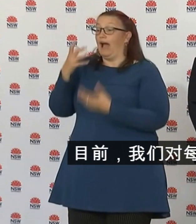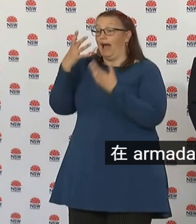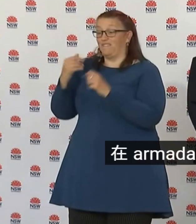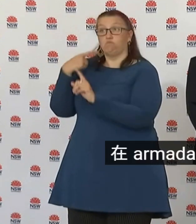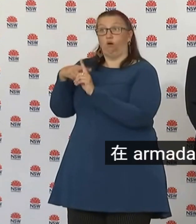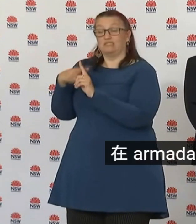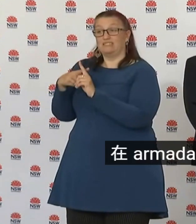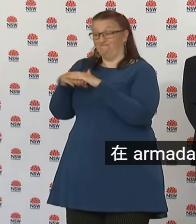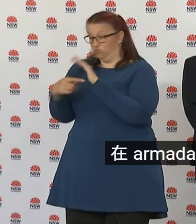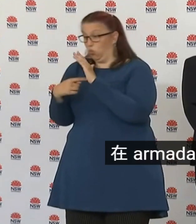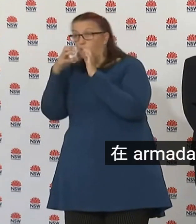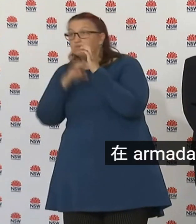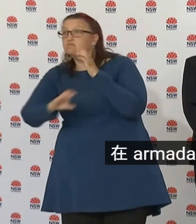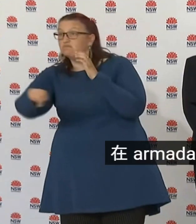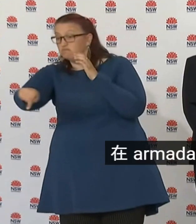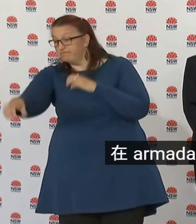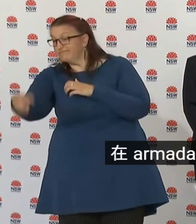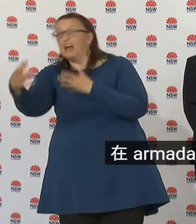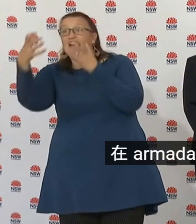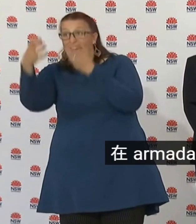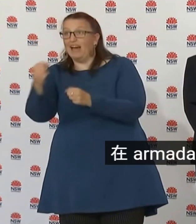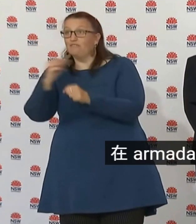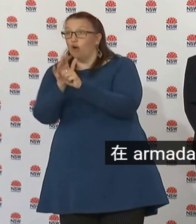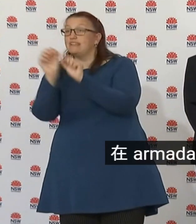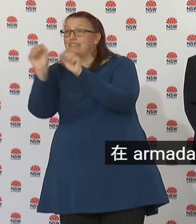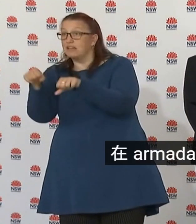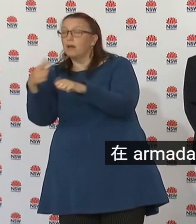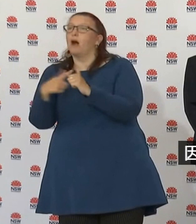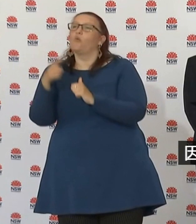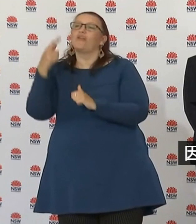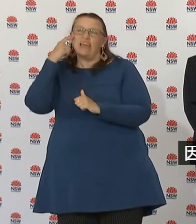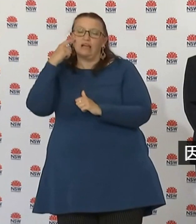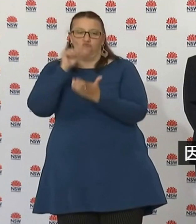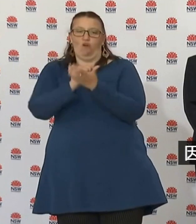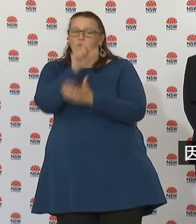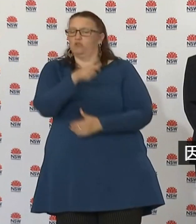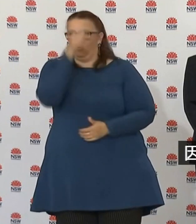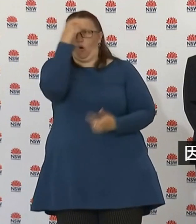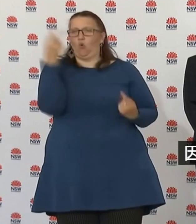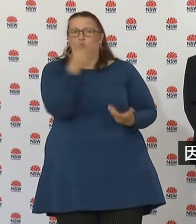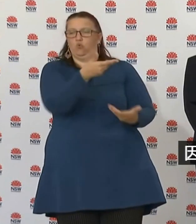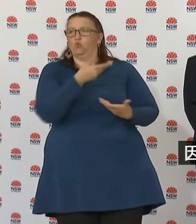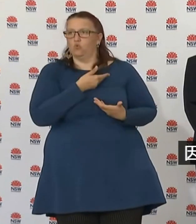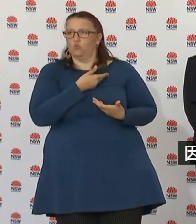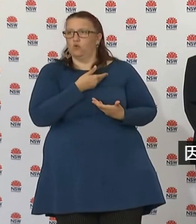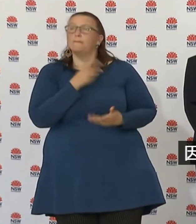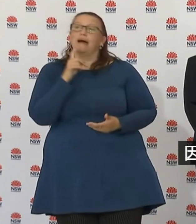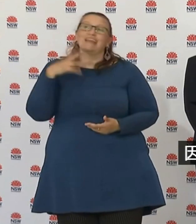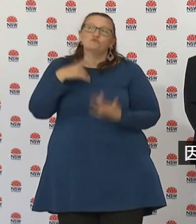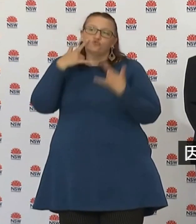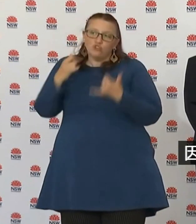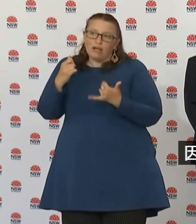positive detection in Armidale, but we just need to be very sure because that person was residing